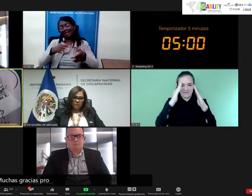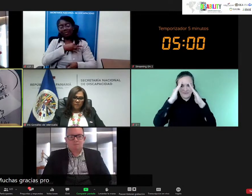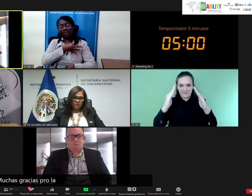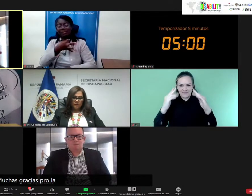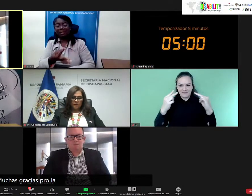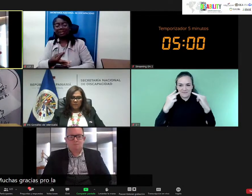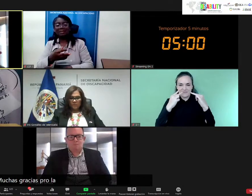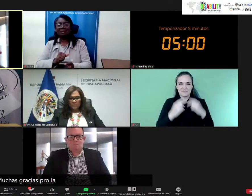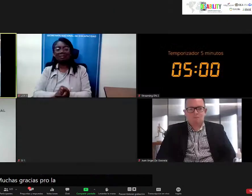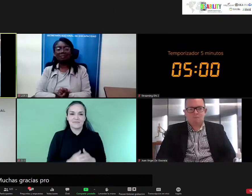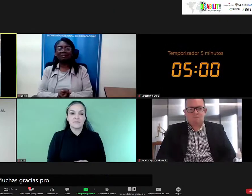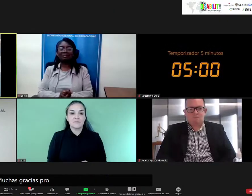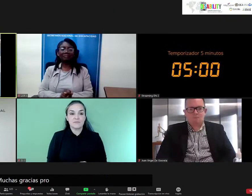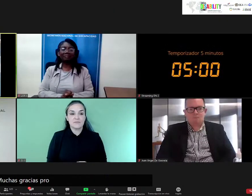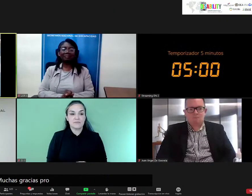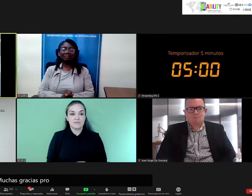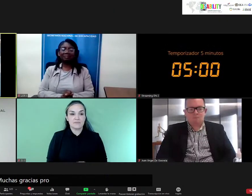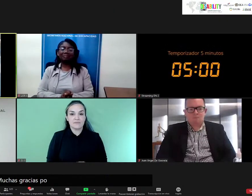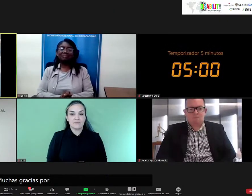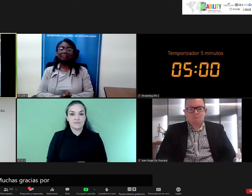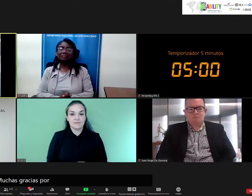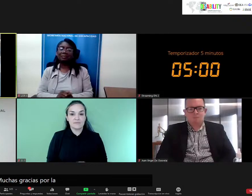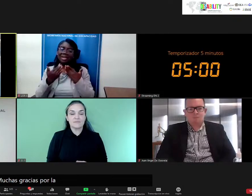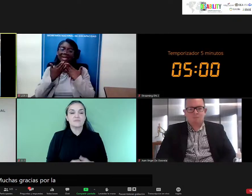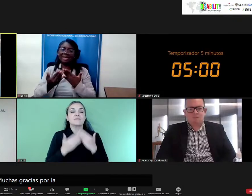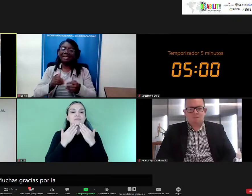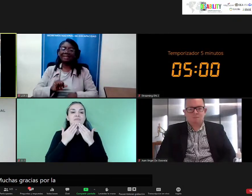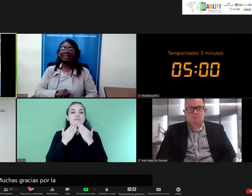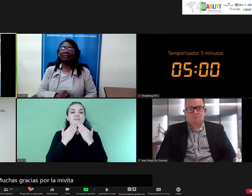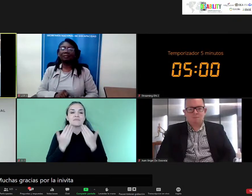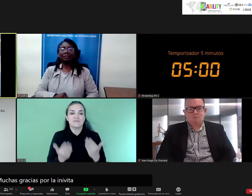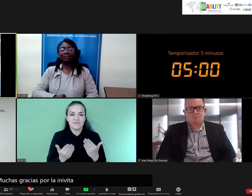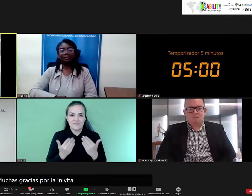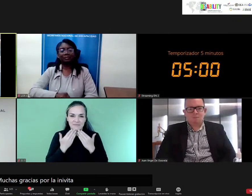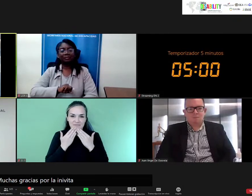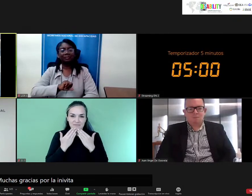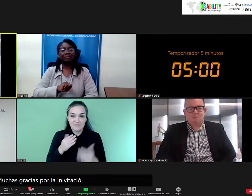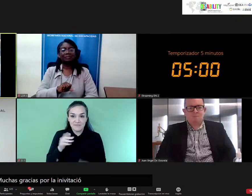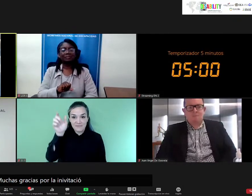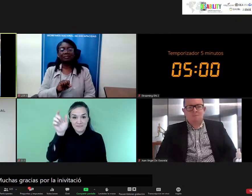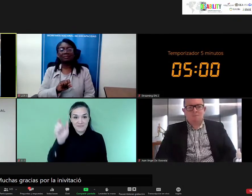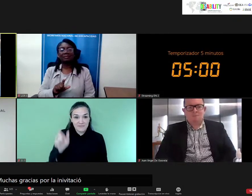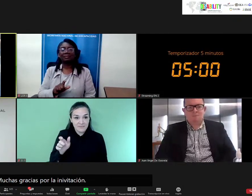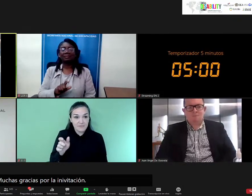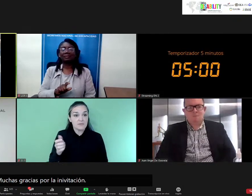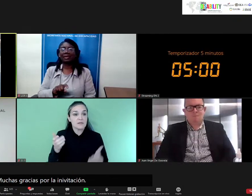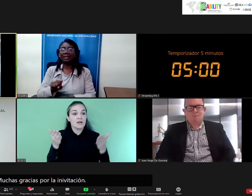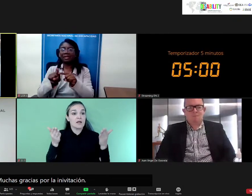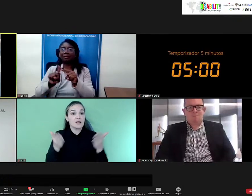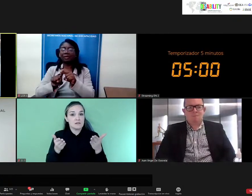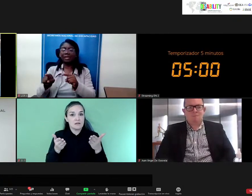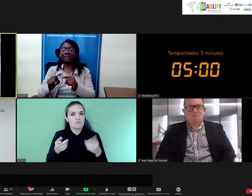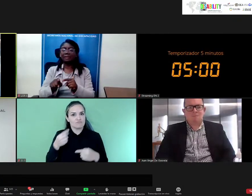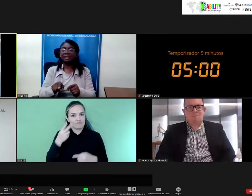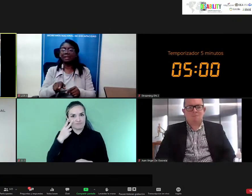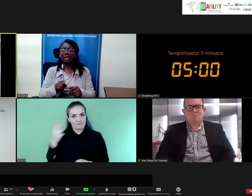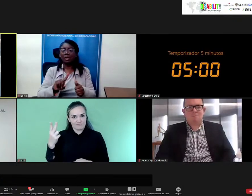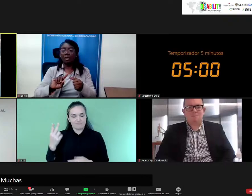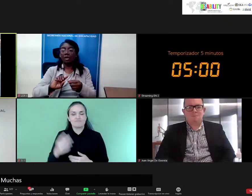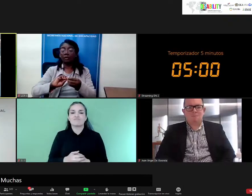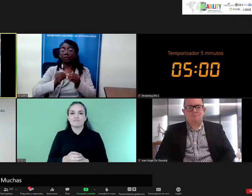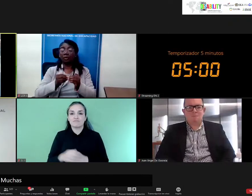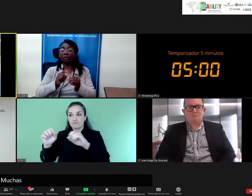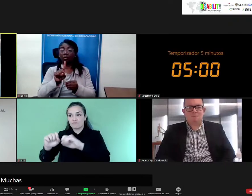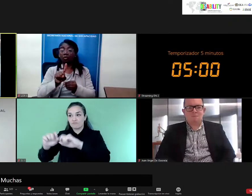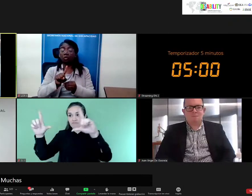thank you so much mr giannis a continuation next we're going to have these different